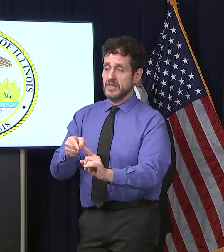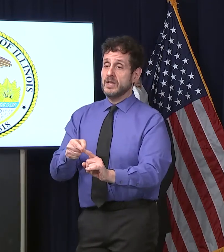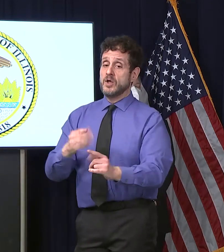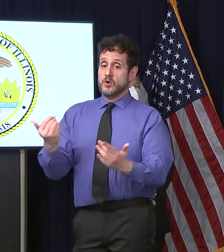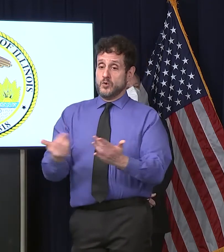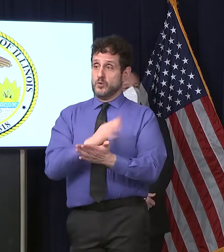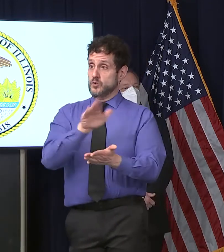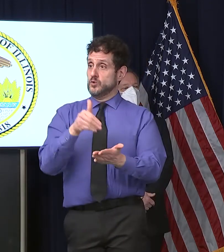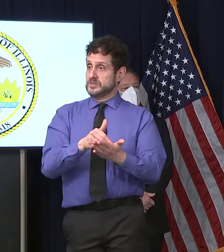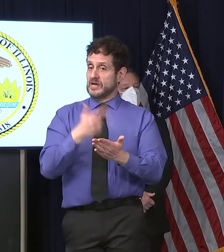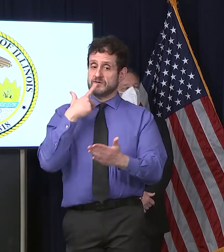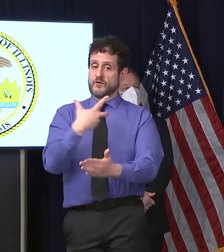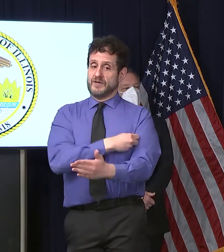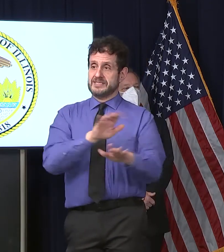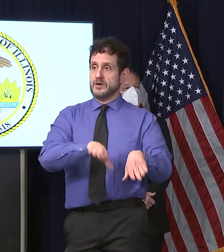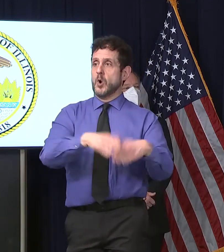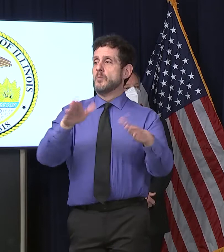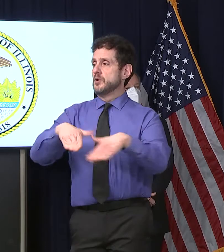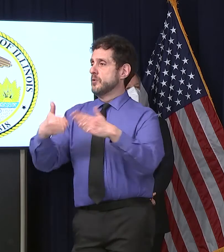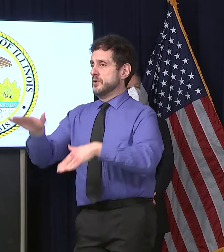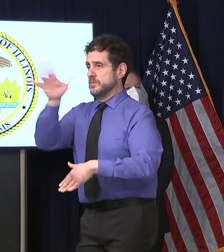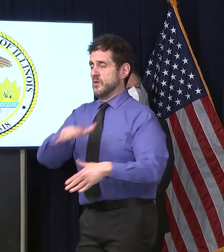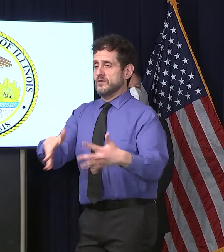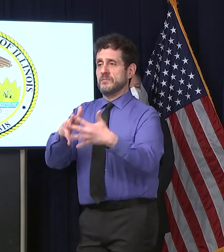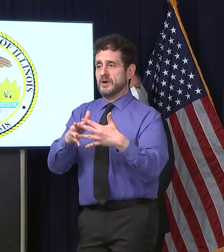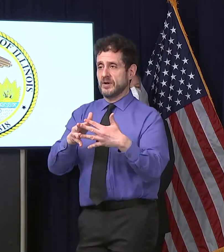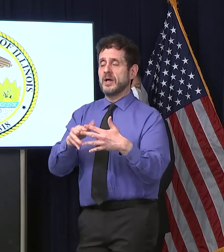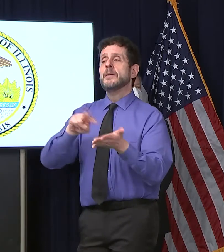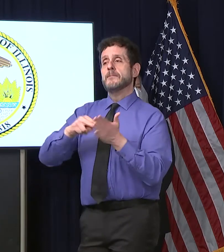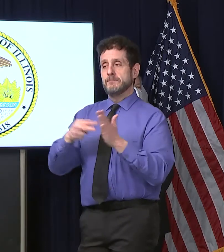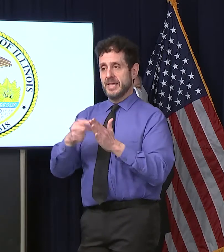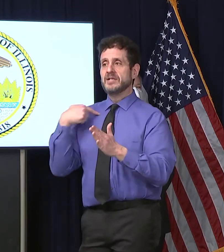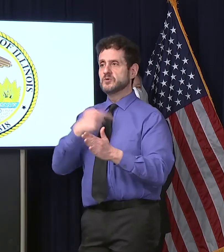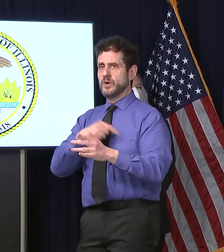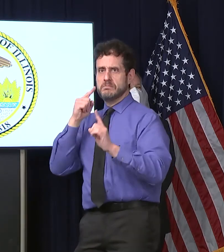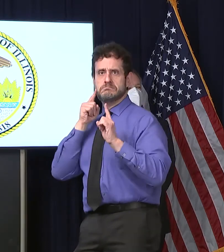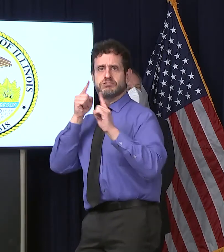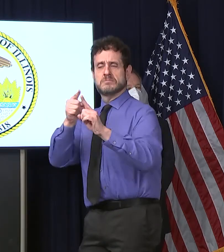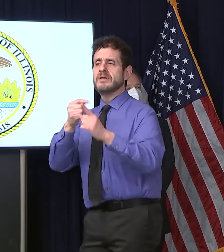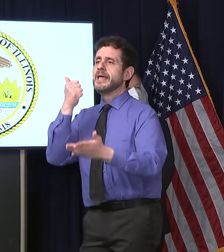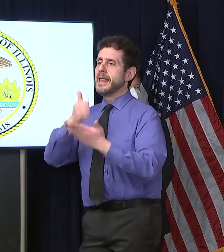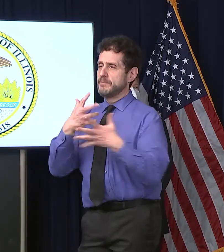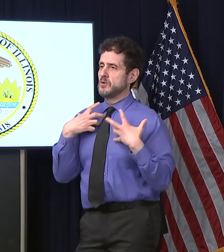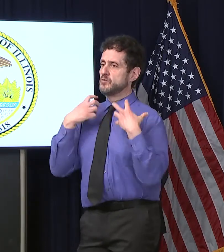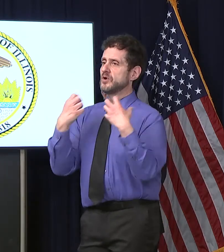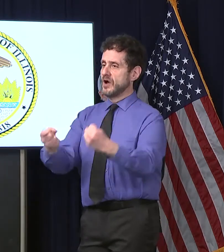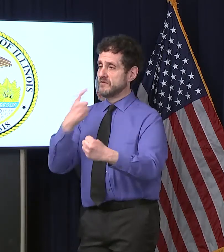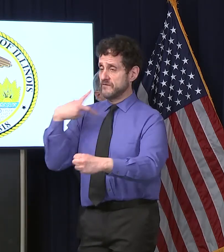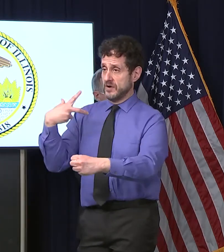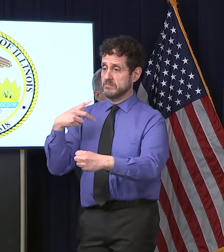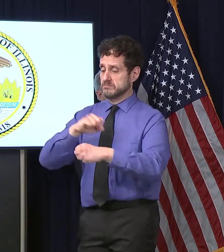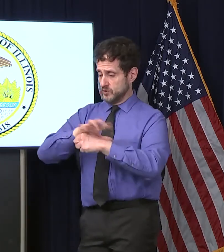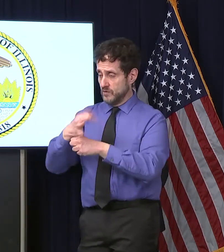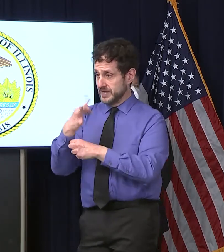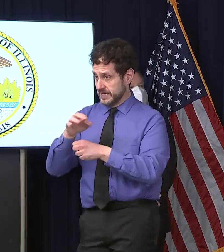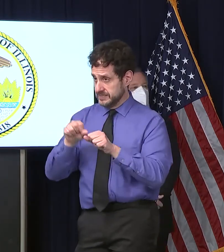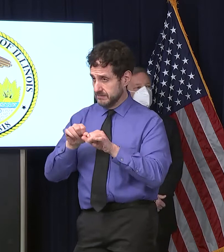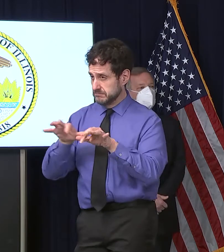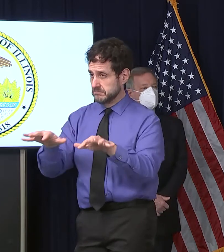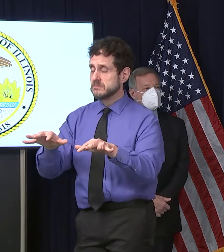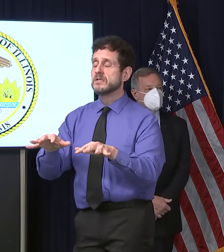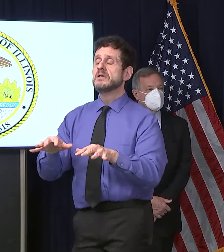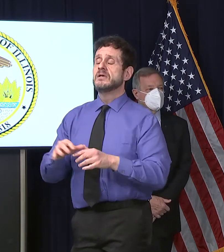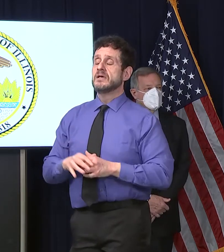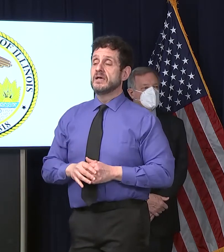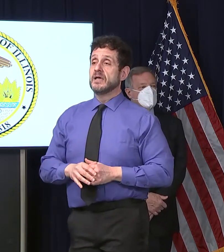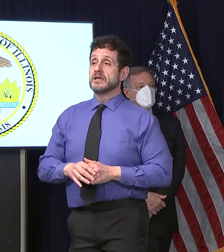our nation is taking a major step forward in our recovery journey. And it goes without saying that none of this would be possible without the